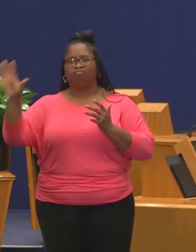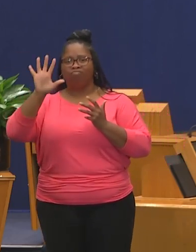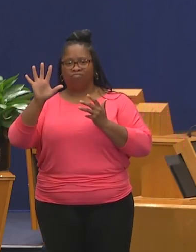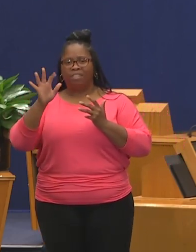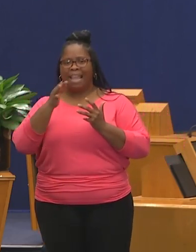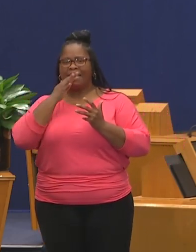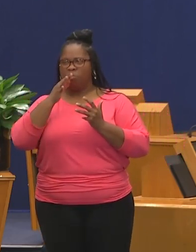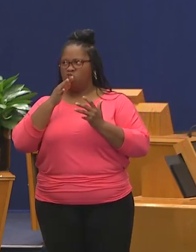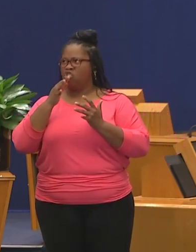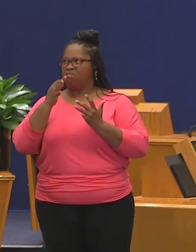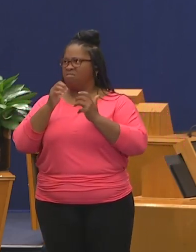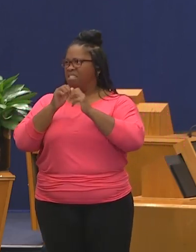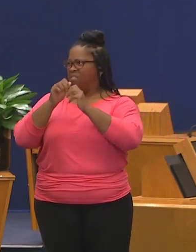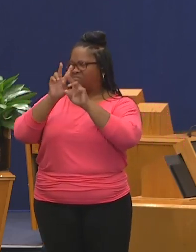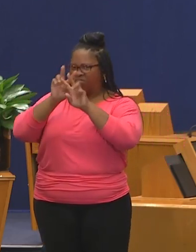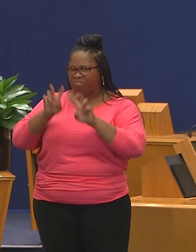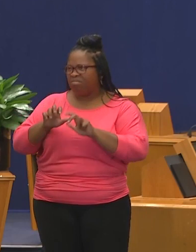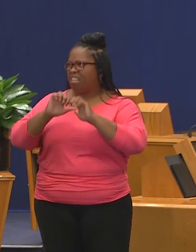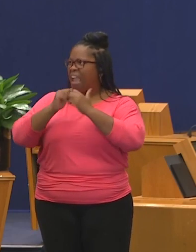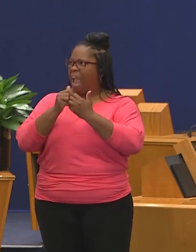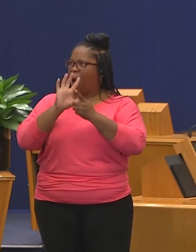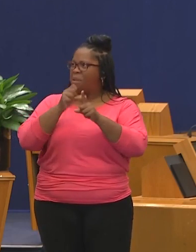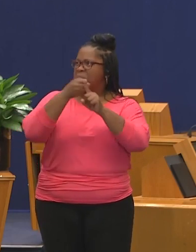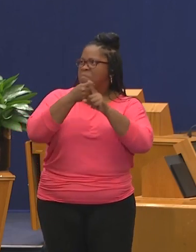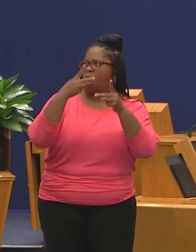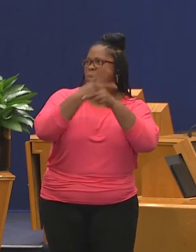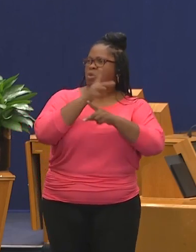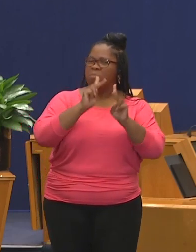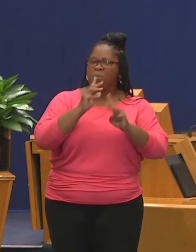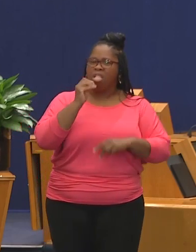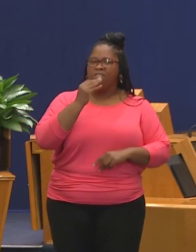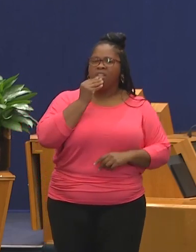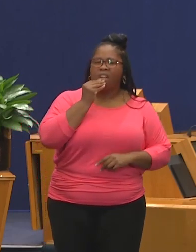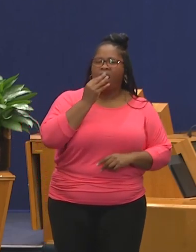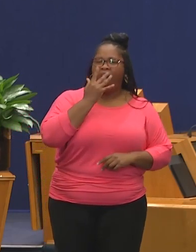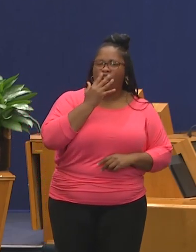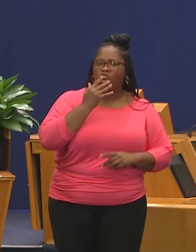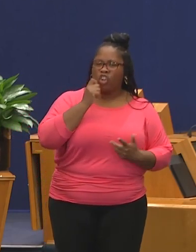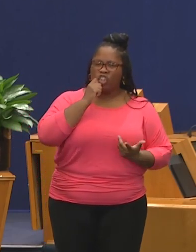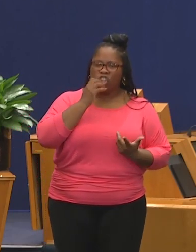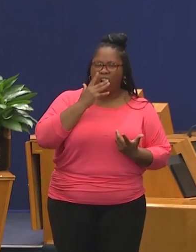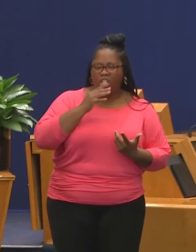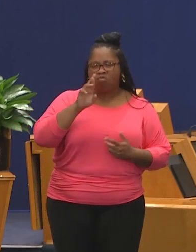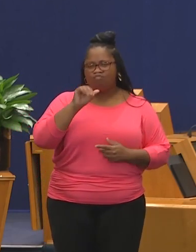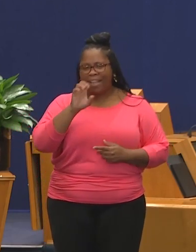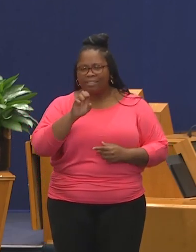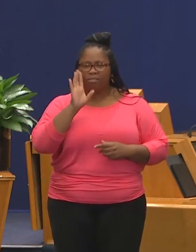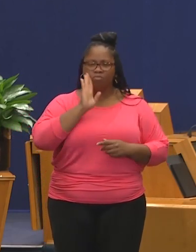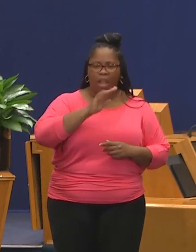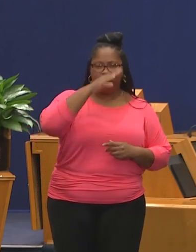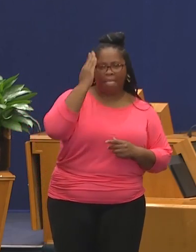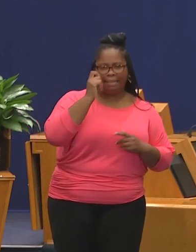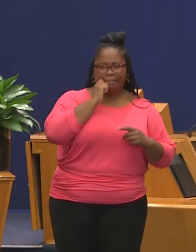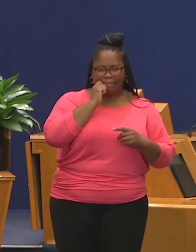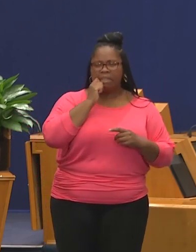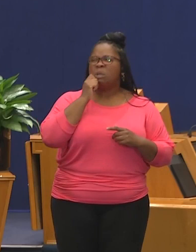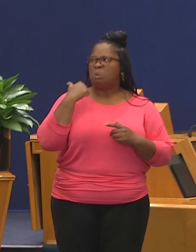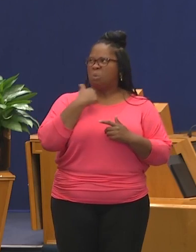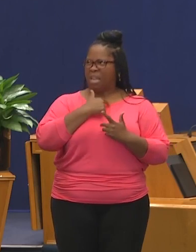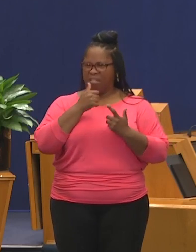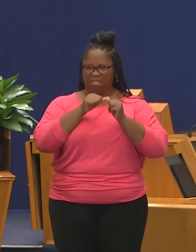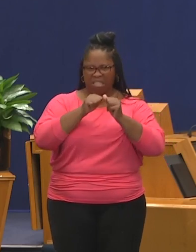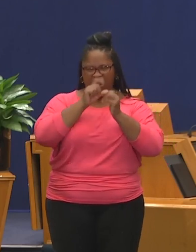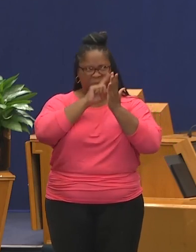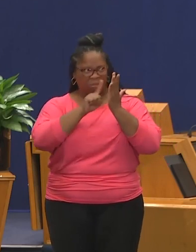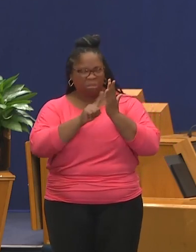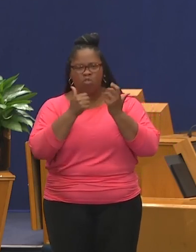has led to disproportionate levels of homelessness among African Americans. We're tapping into that expertise and engaging with